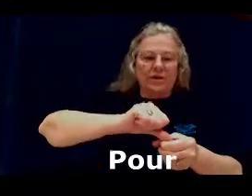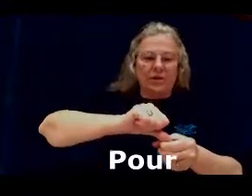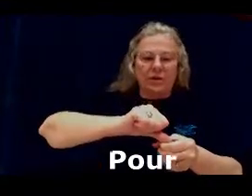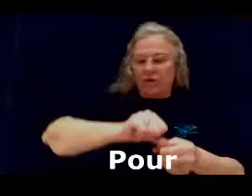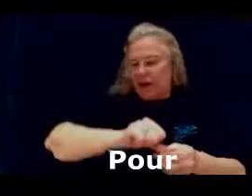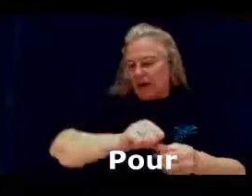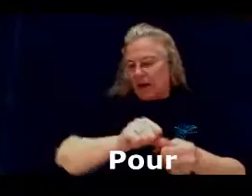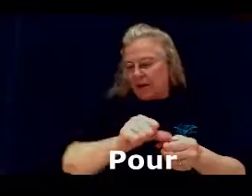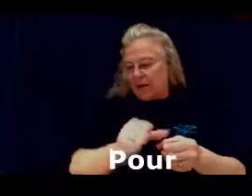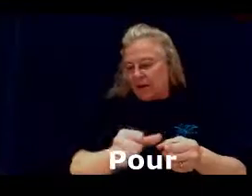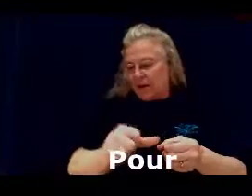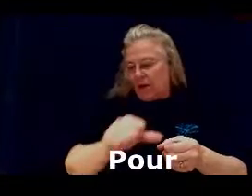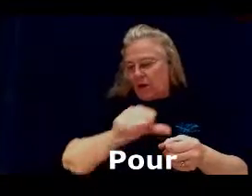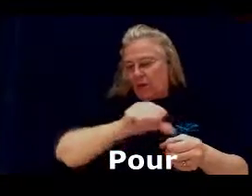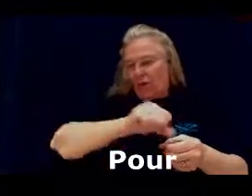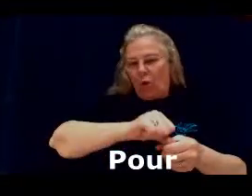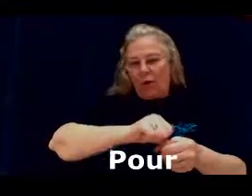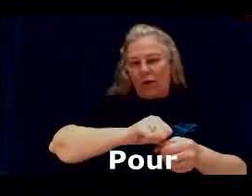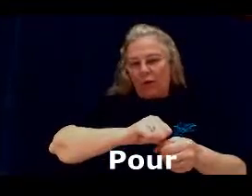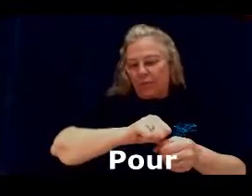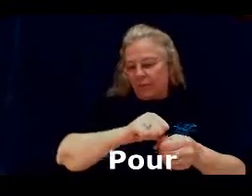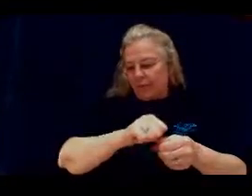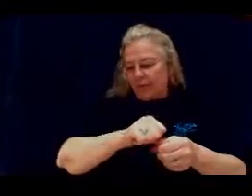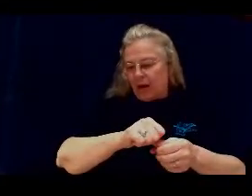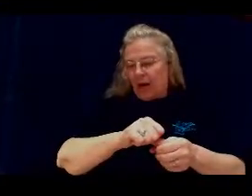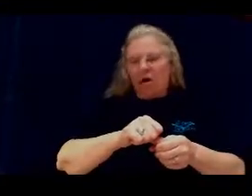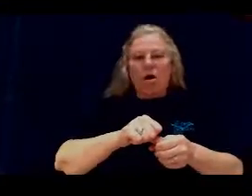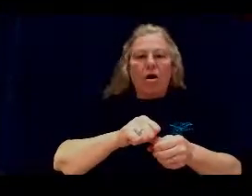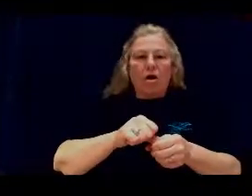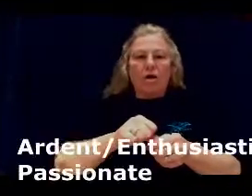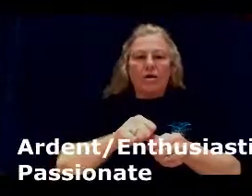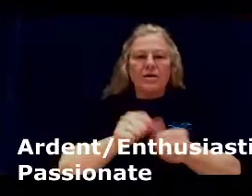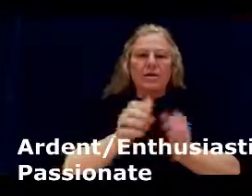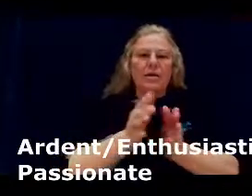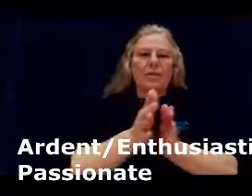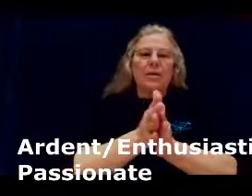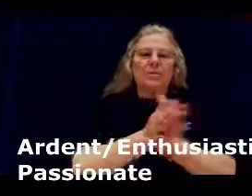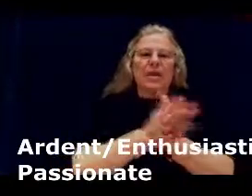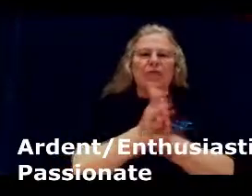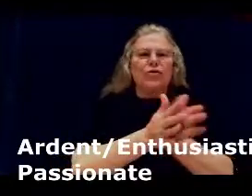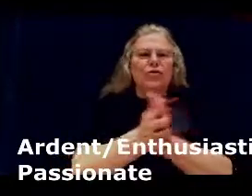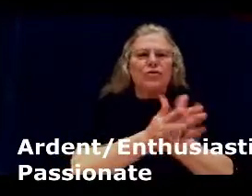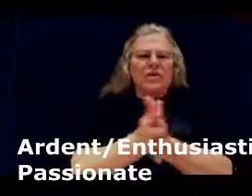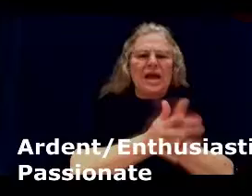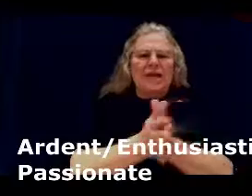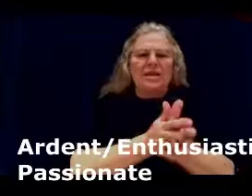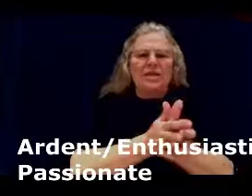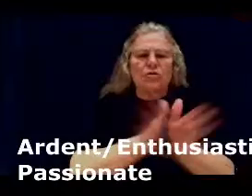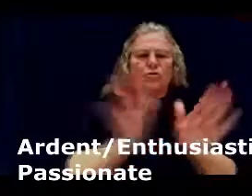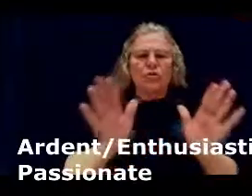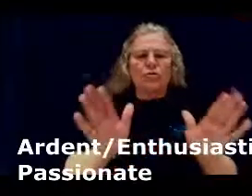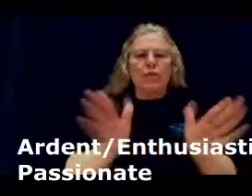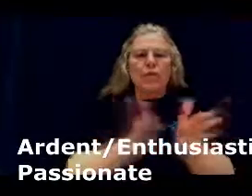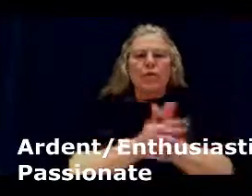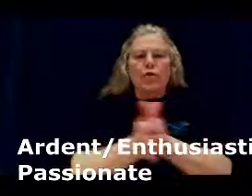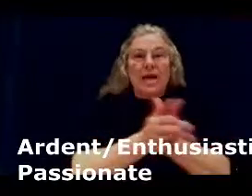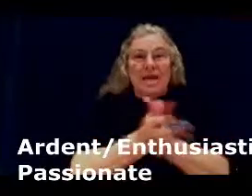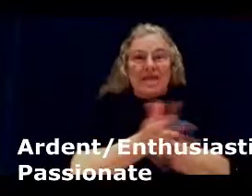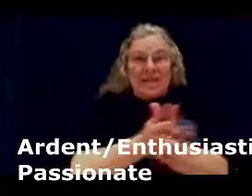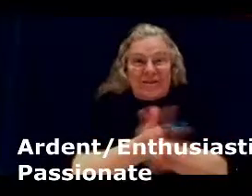your non-dominant hand. Pour. Ardent means enthusiastic, so you're rubbing your hands together